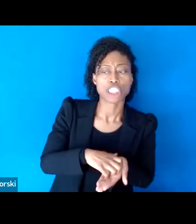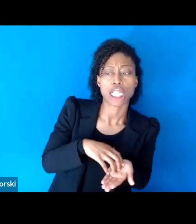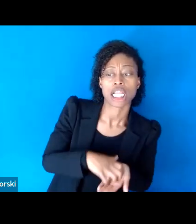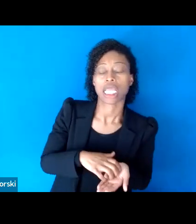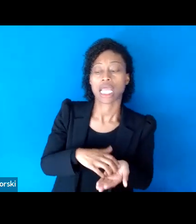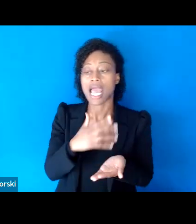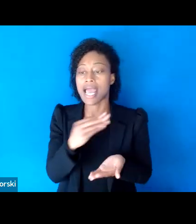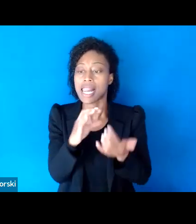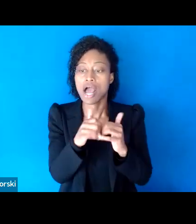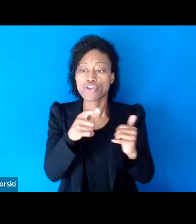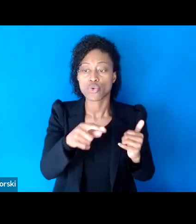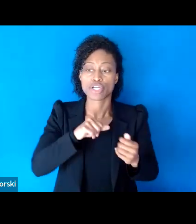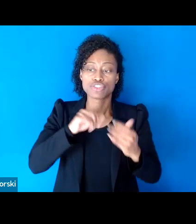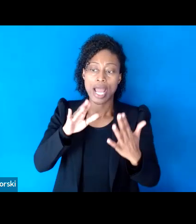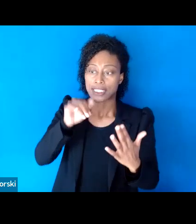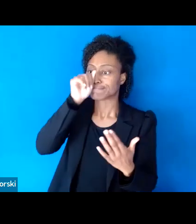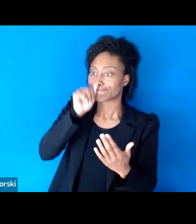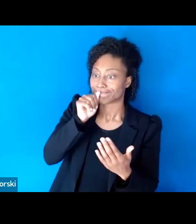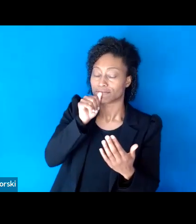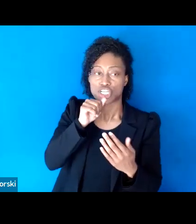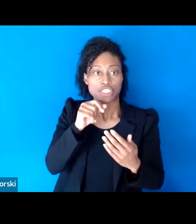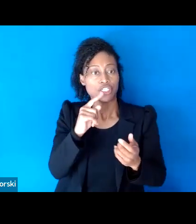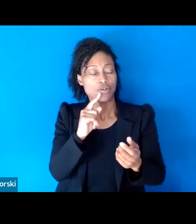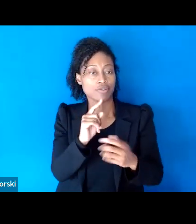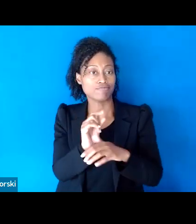address, contend with, or combat it?